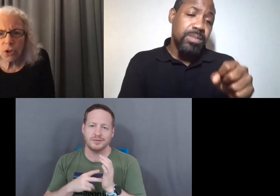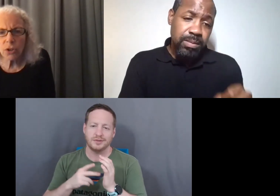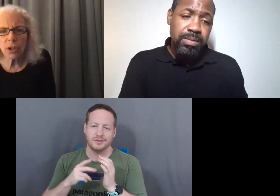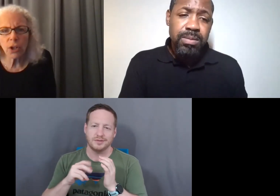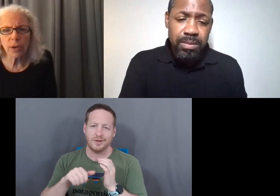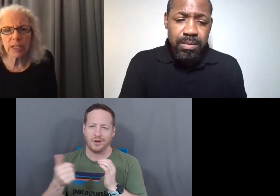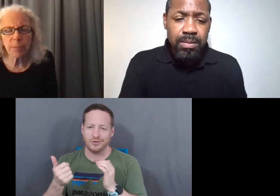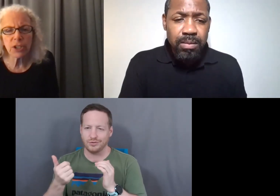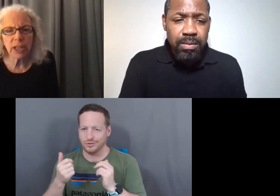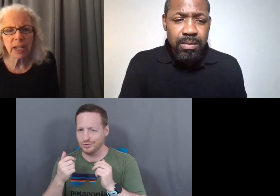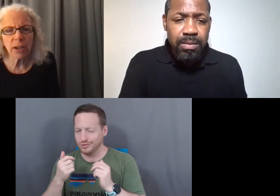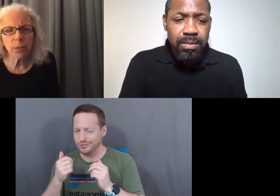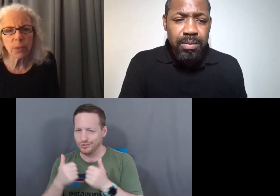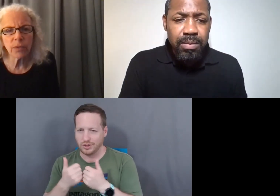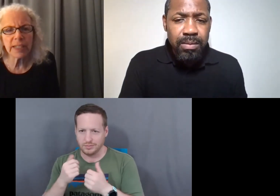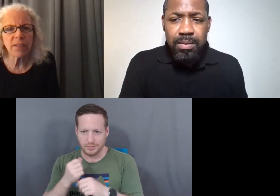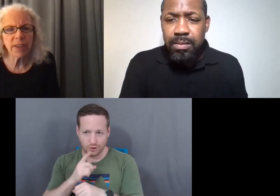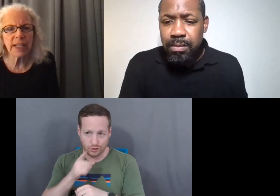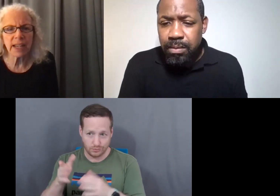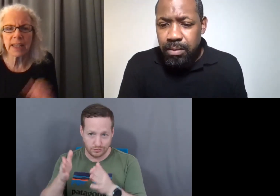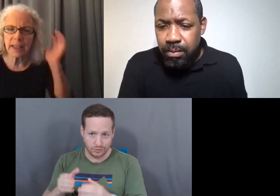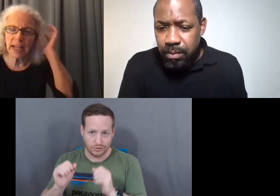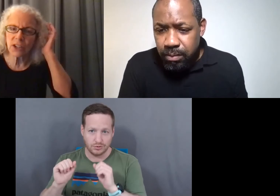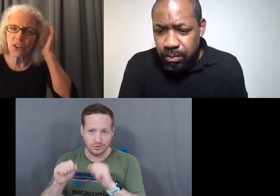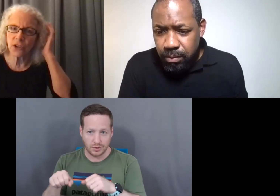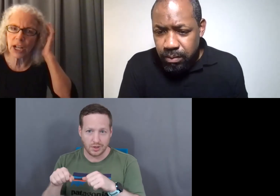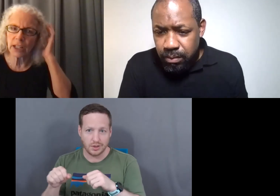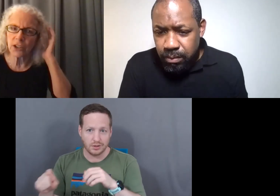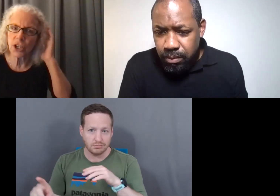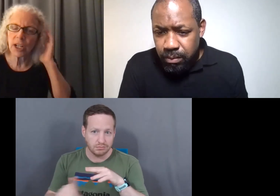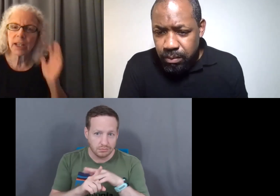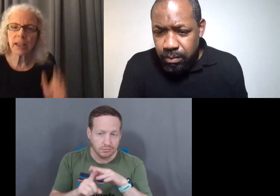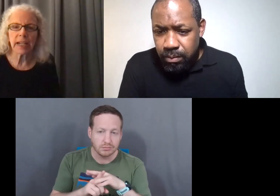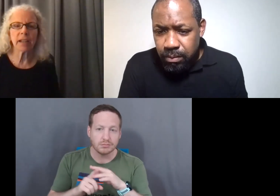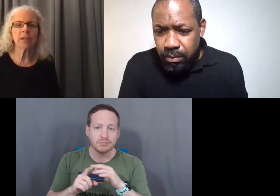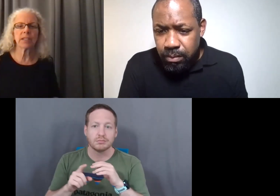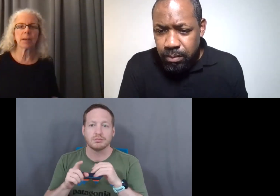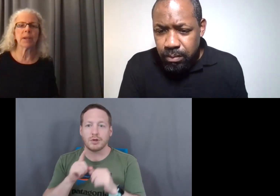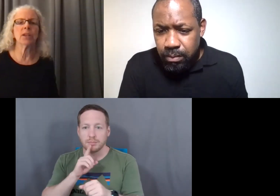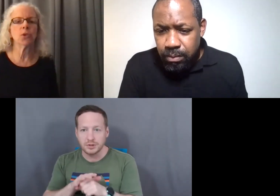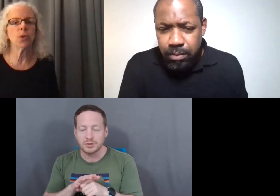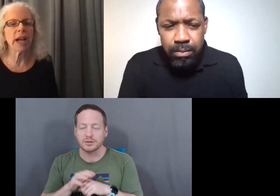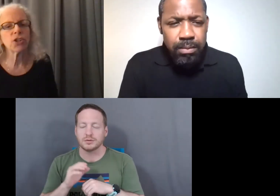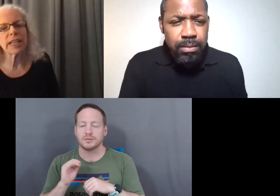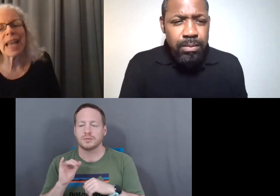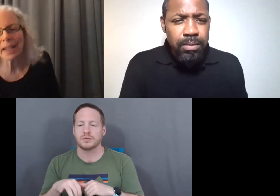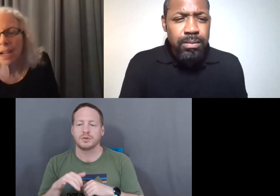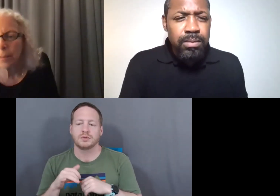you know, and especially like face to face, I think that's another challenge. Like somebody who actually can come and